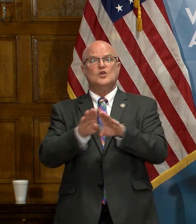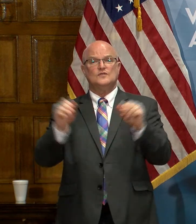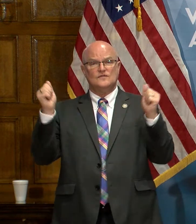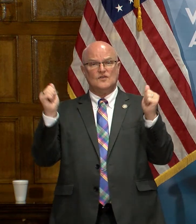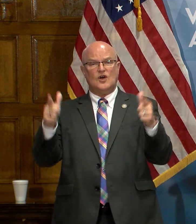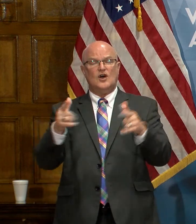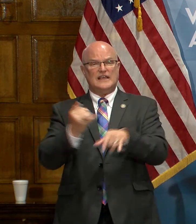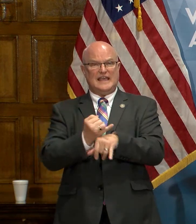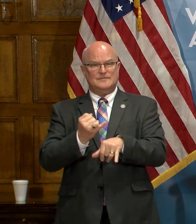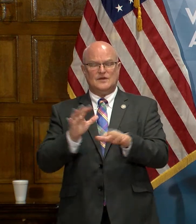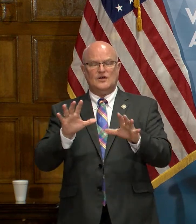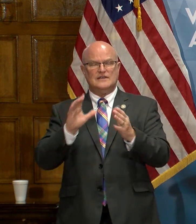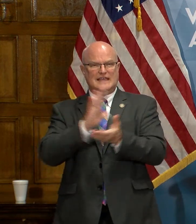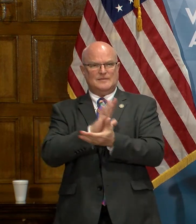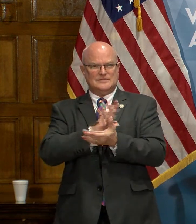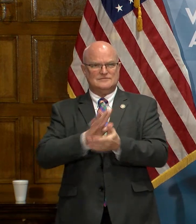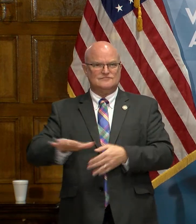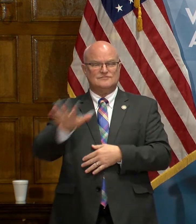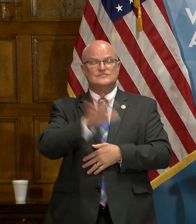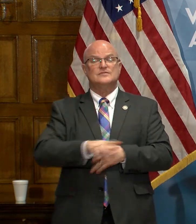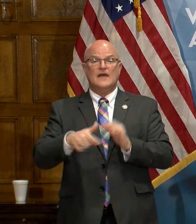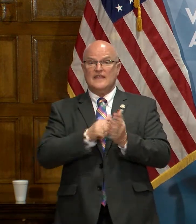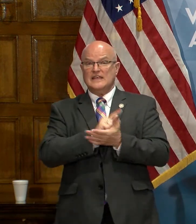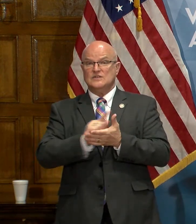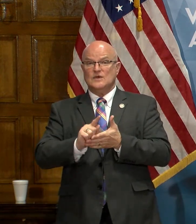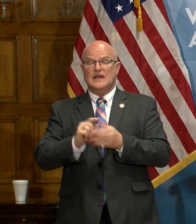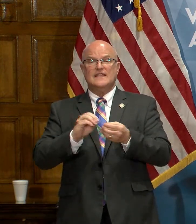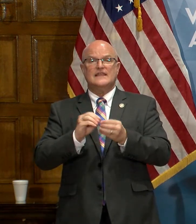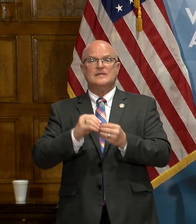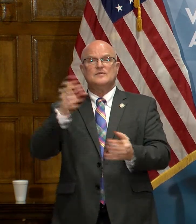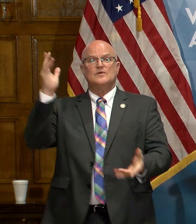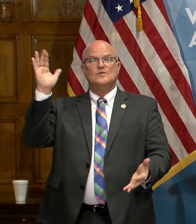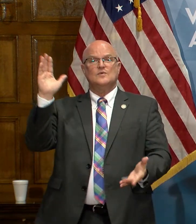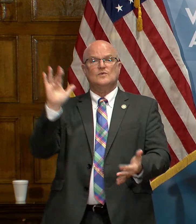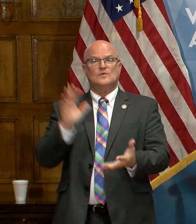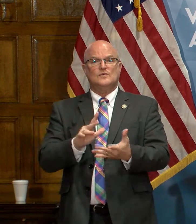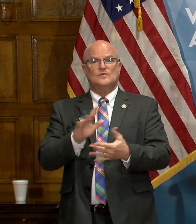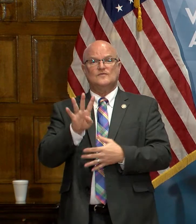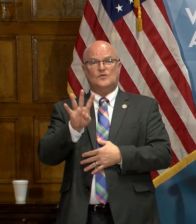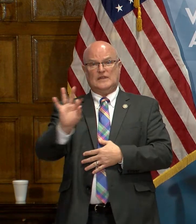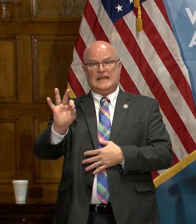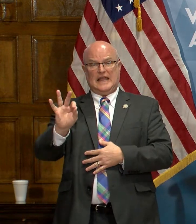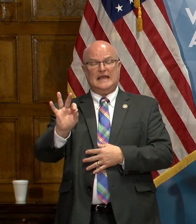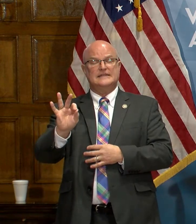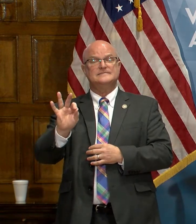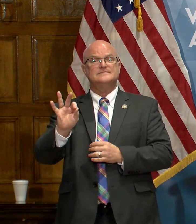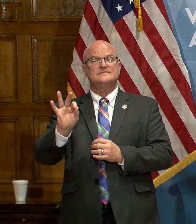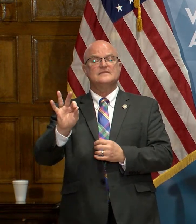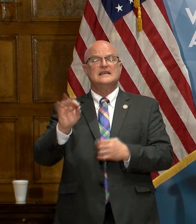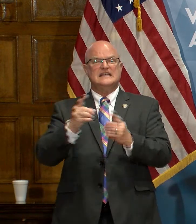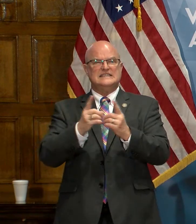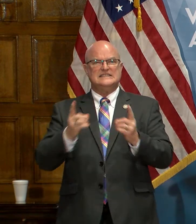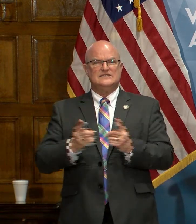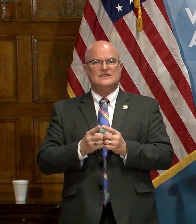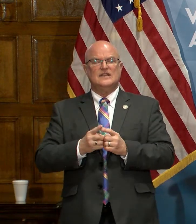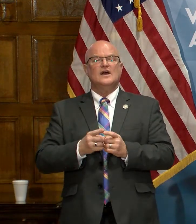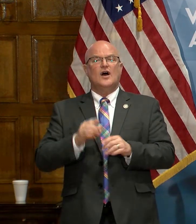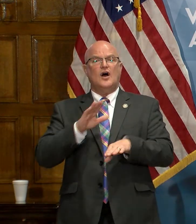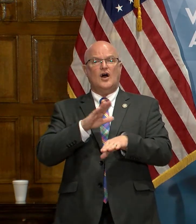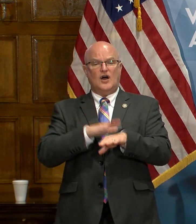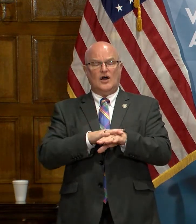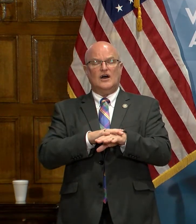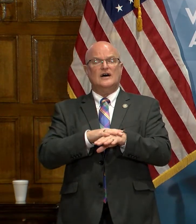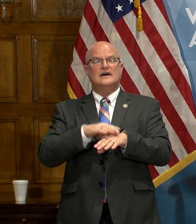all campuses. This week, that number has gone down to 49 modifications district-wide of on-site